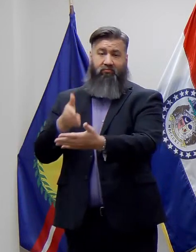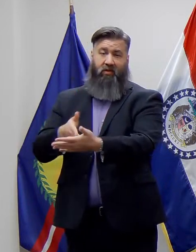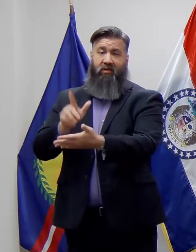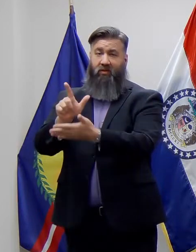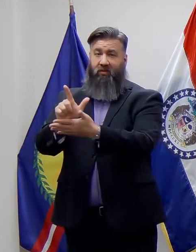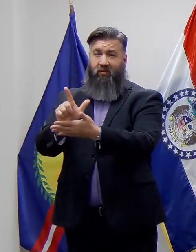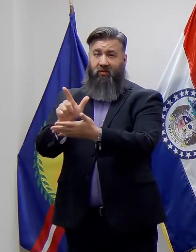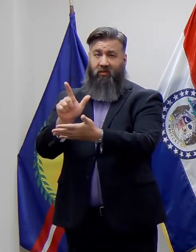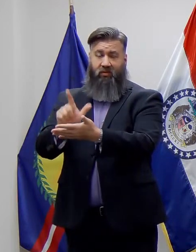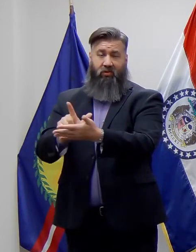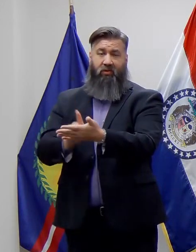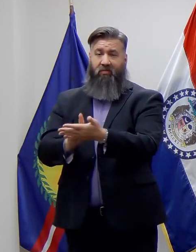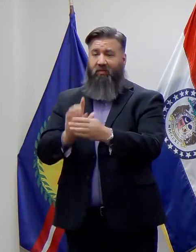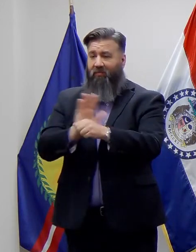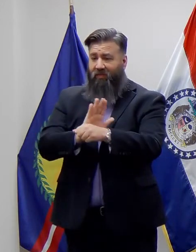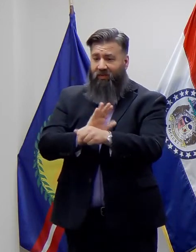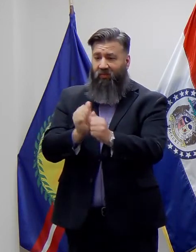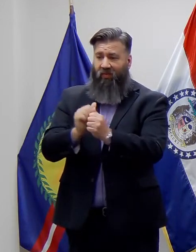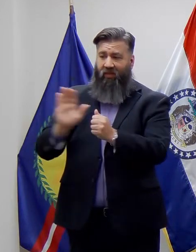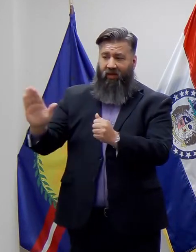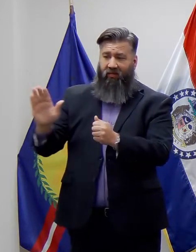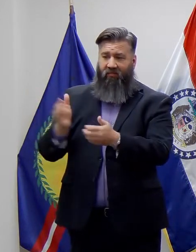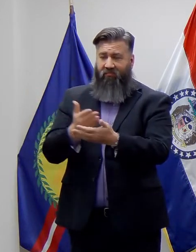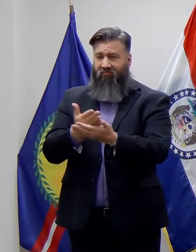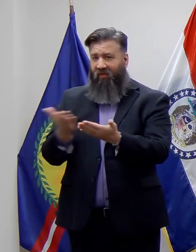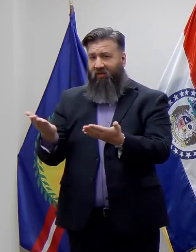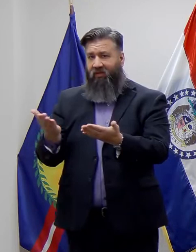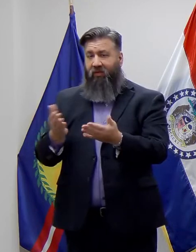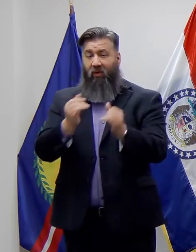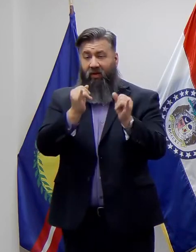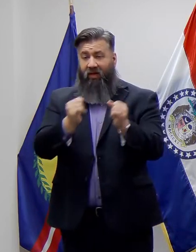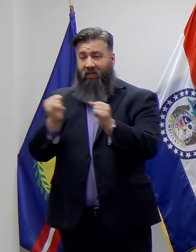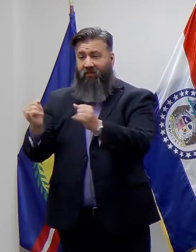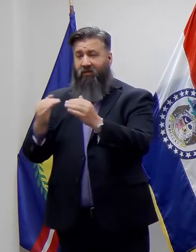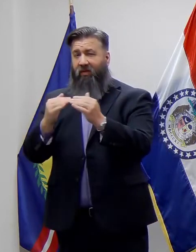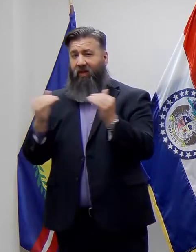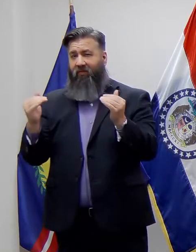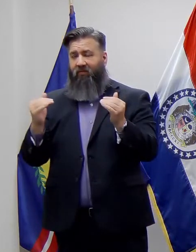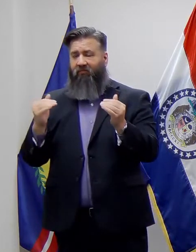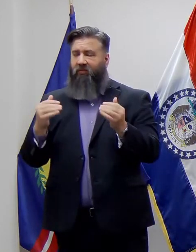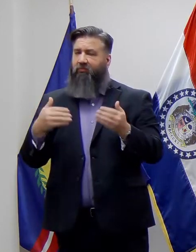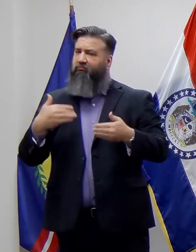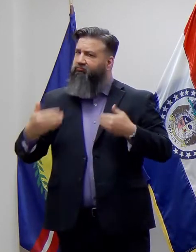over the past 4 years with his reforms. So at the individual level, those were moving forward,